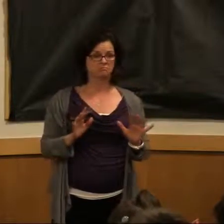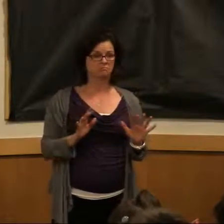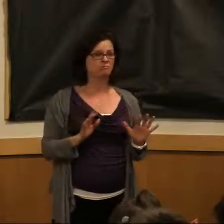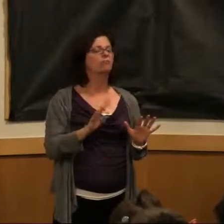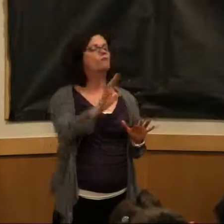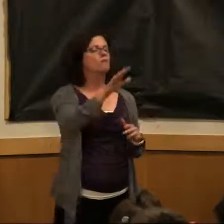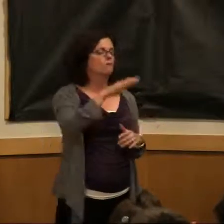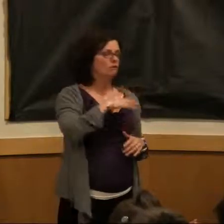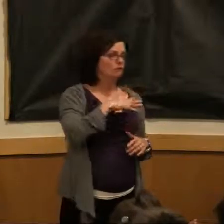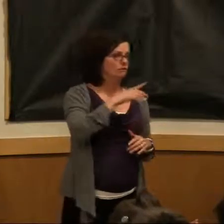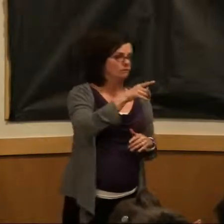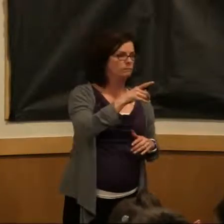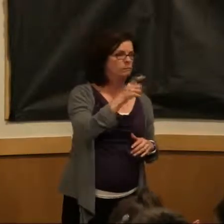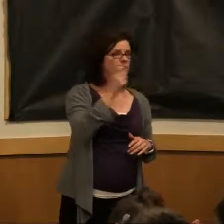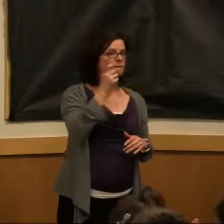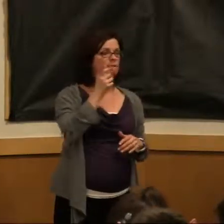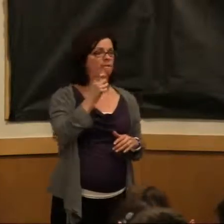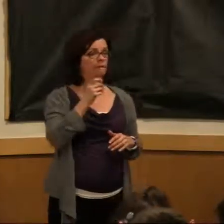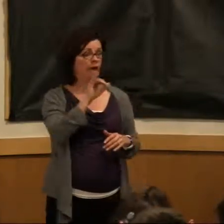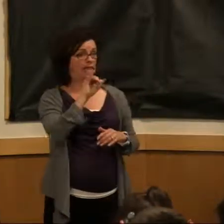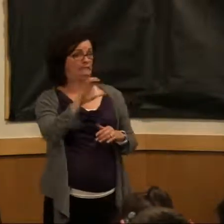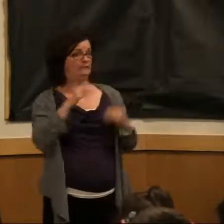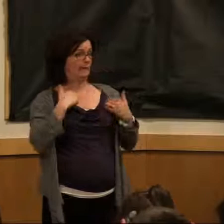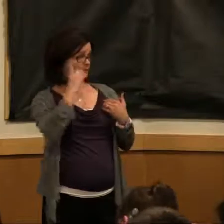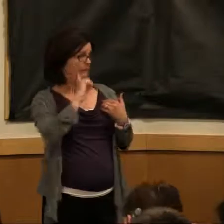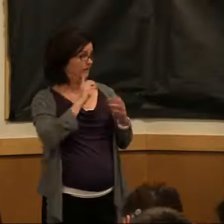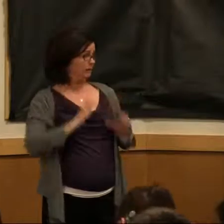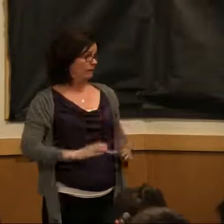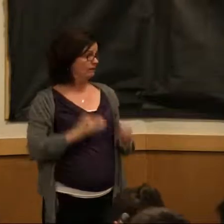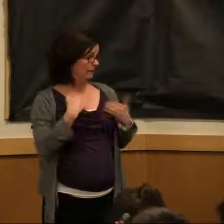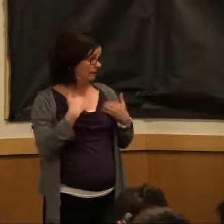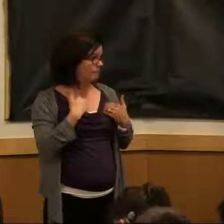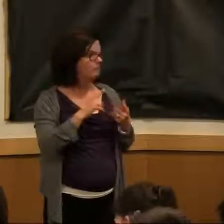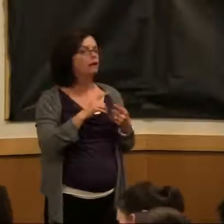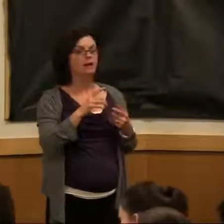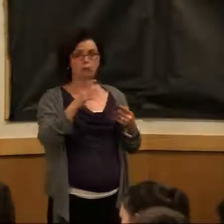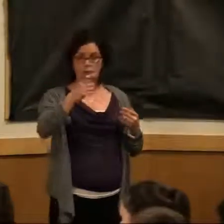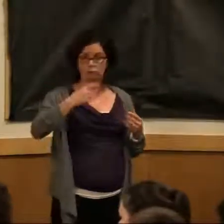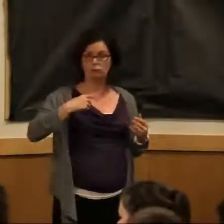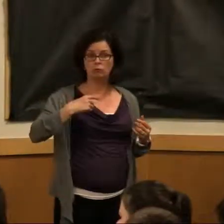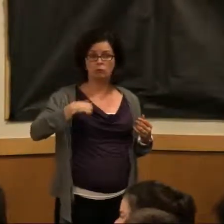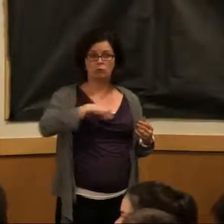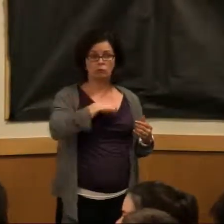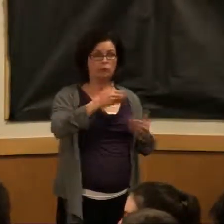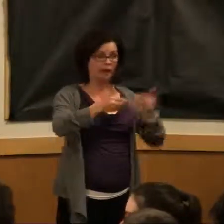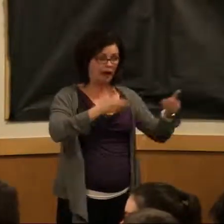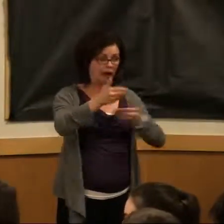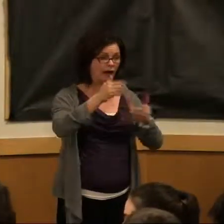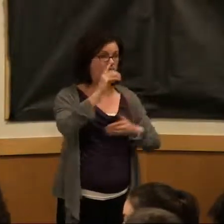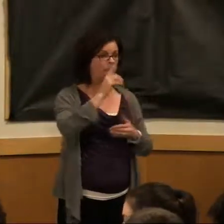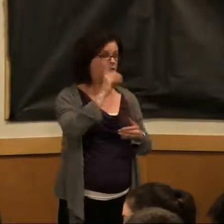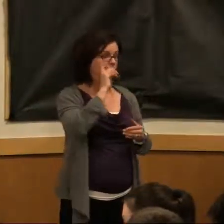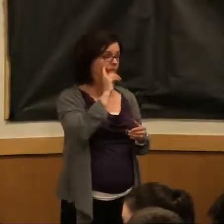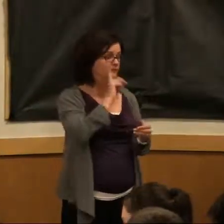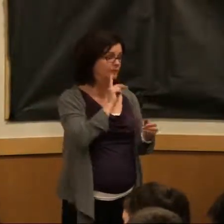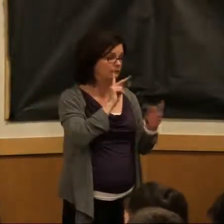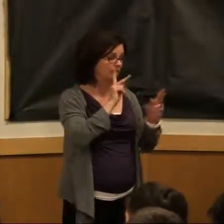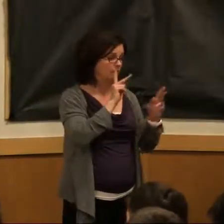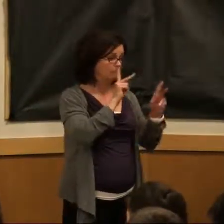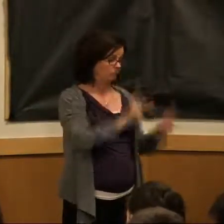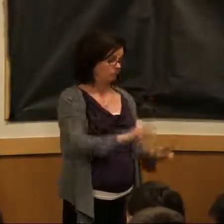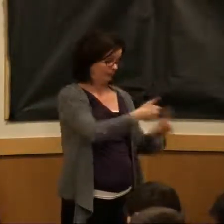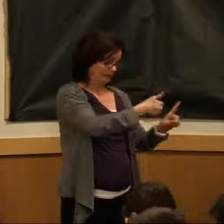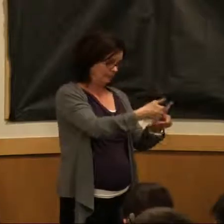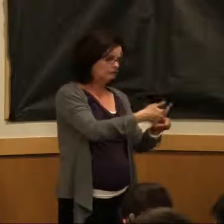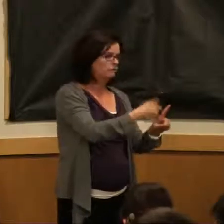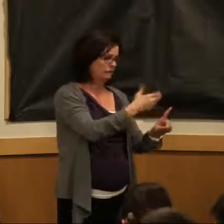Well, just know that we do have deaf clients, and we do hire the deaf caregivers, that they prefer that,